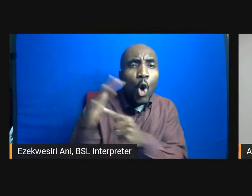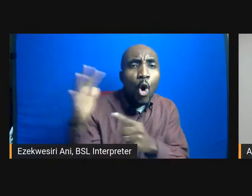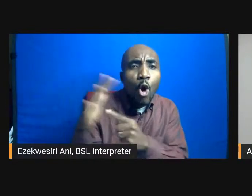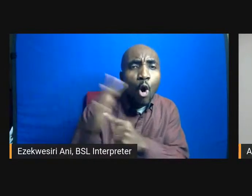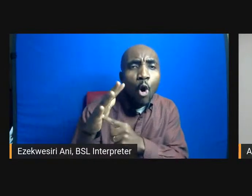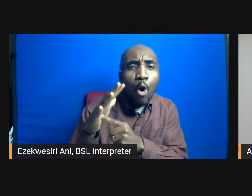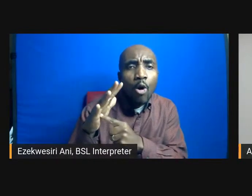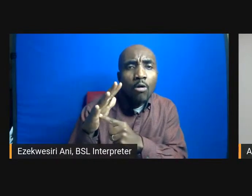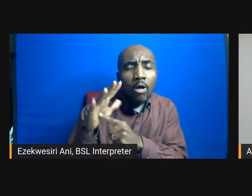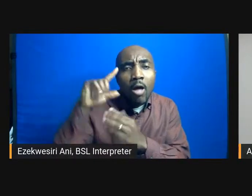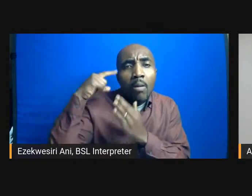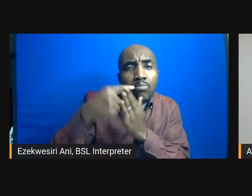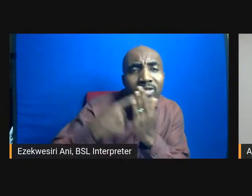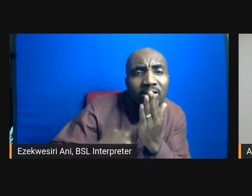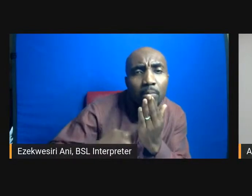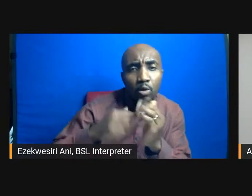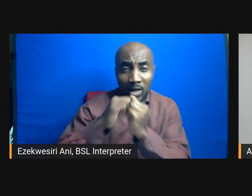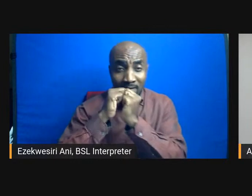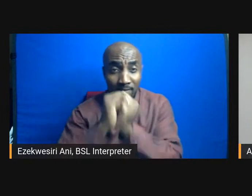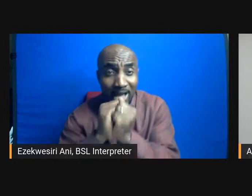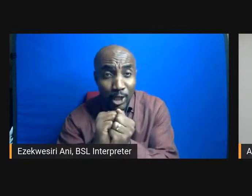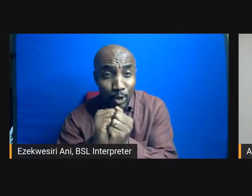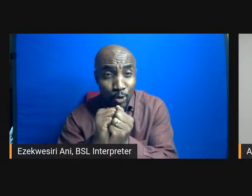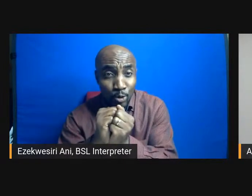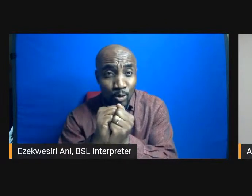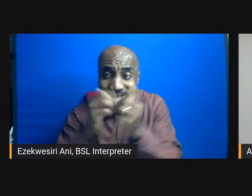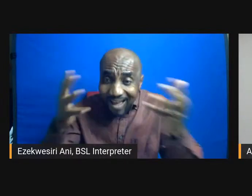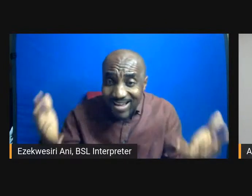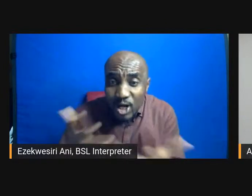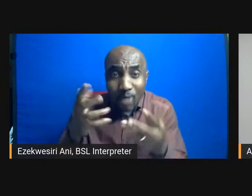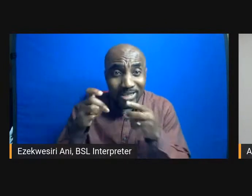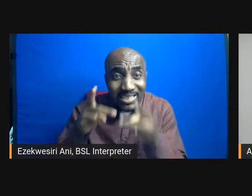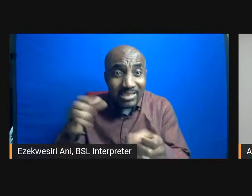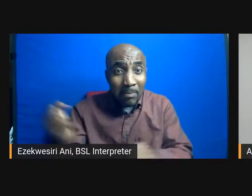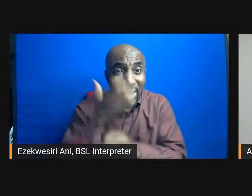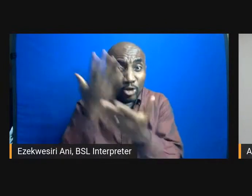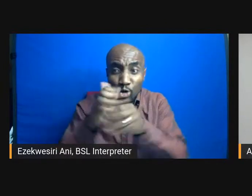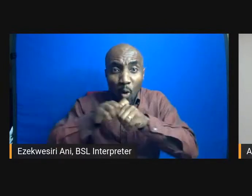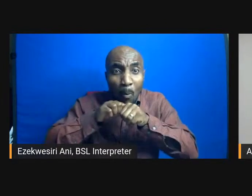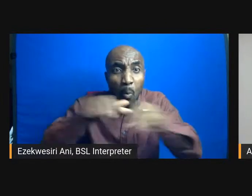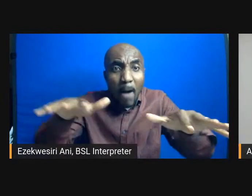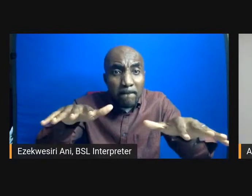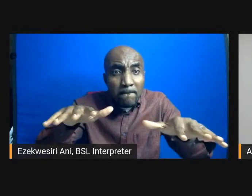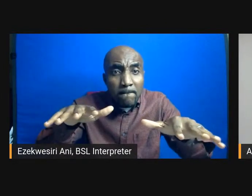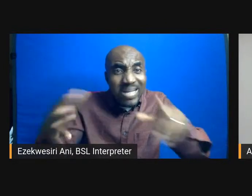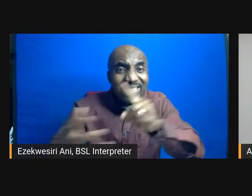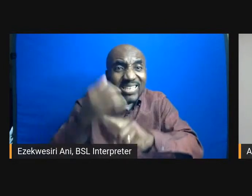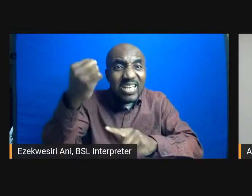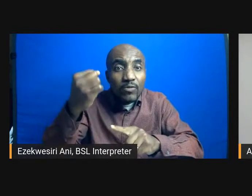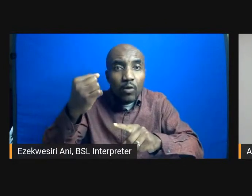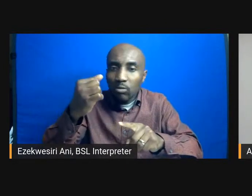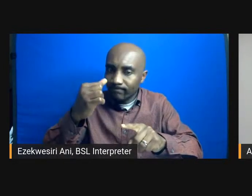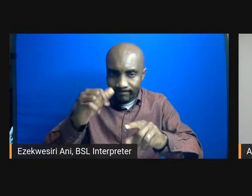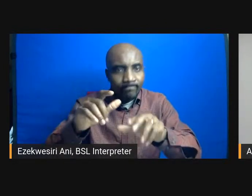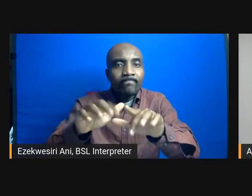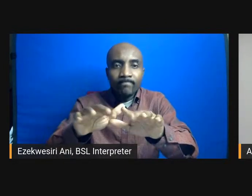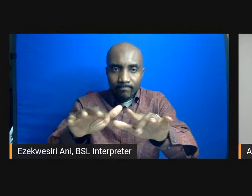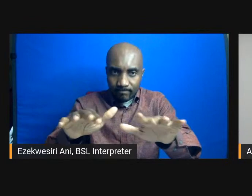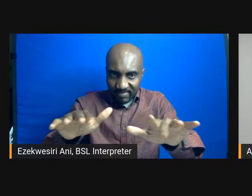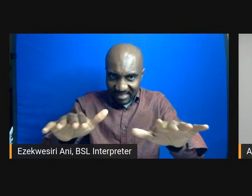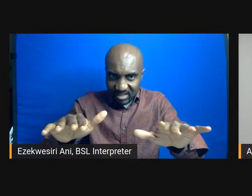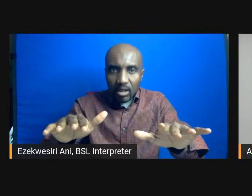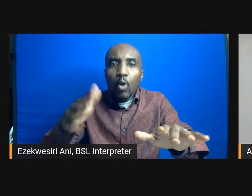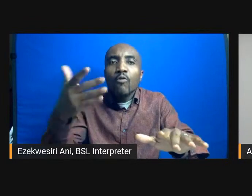principles and the values that drove that system and ensured that it succeeded, were all still very much based